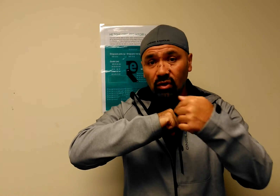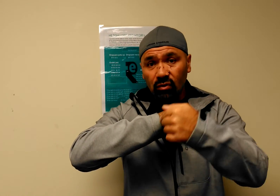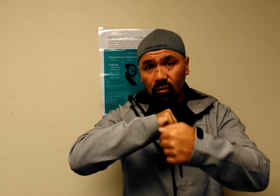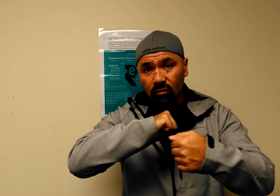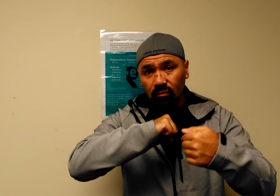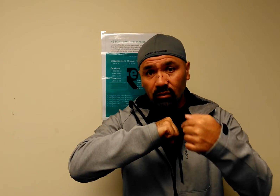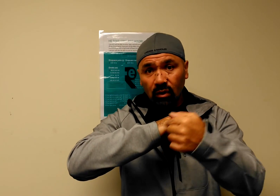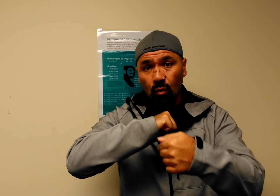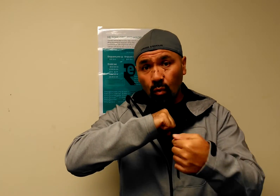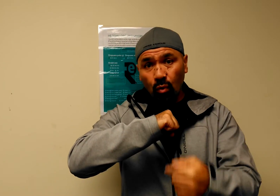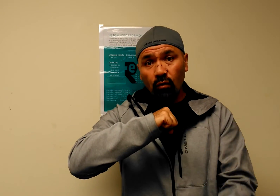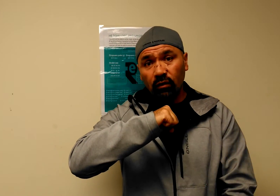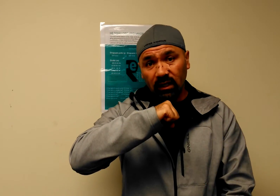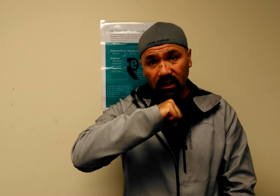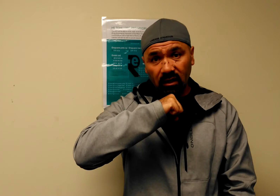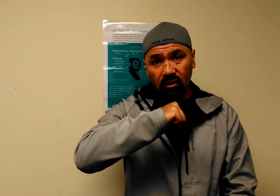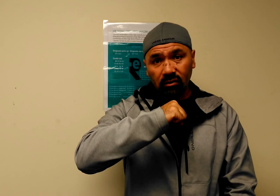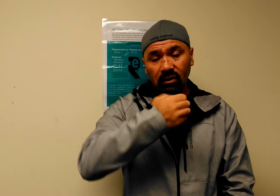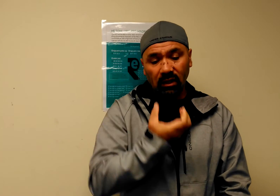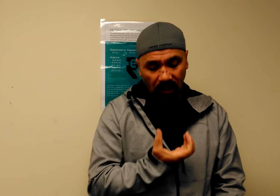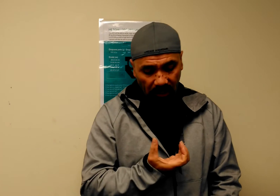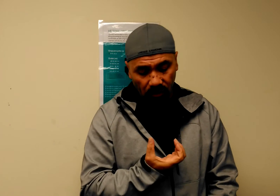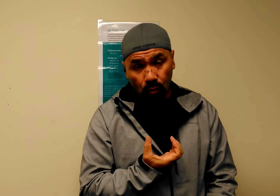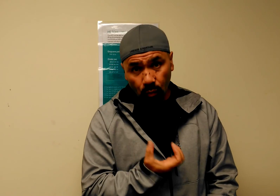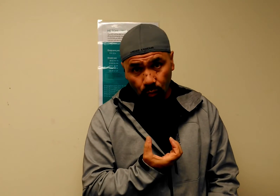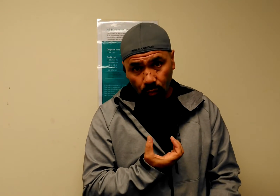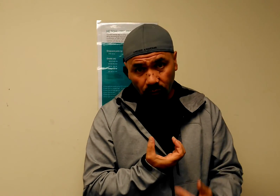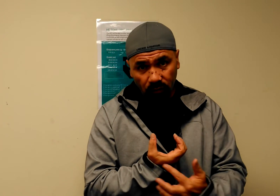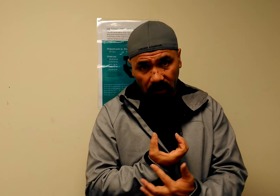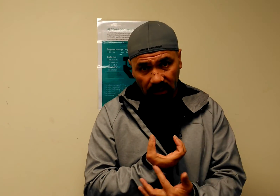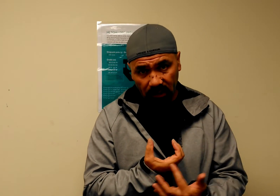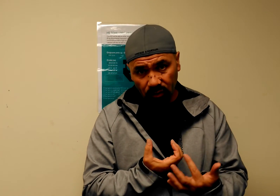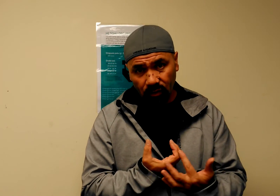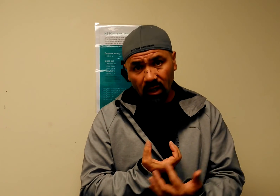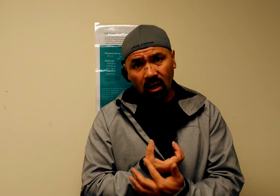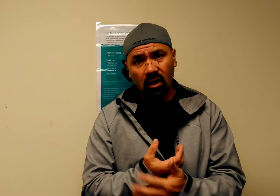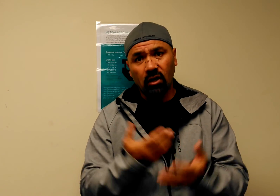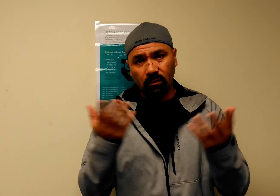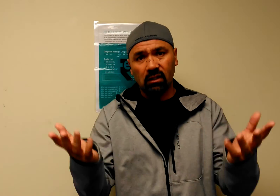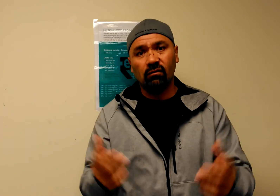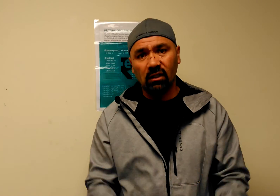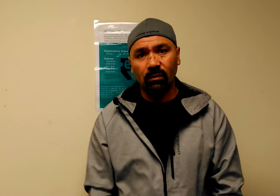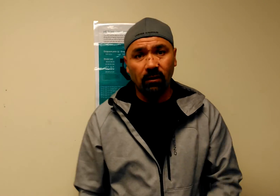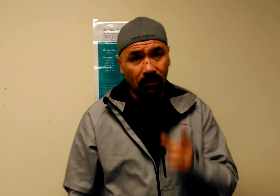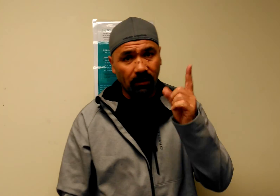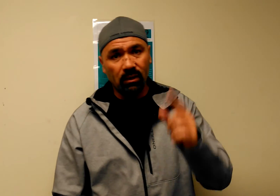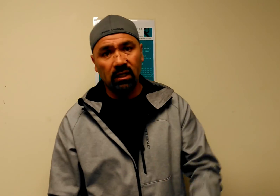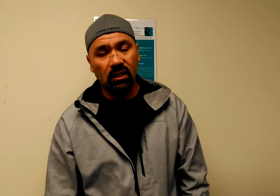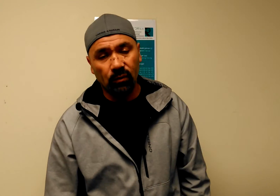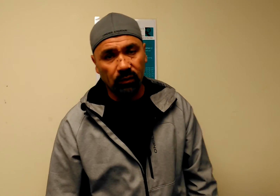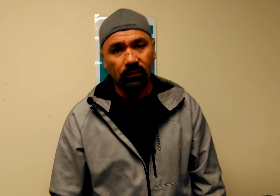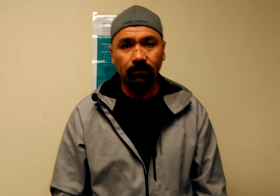circle. O for the letter O, and U for the letter U. I hope that's of some help. Ngā mihi kia koutou.